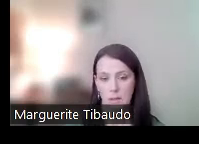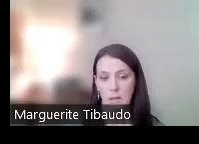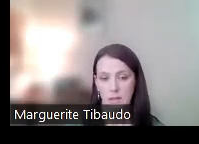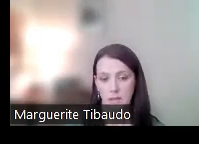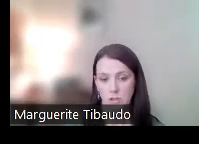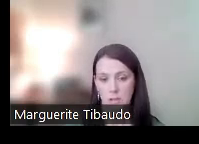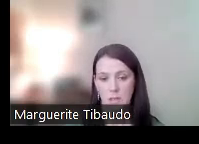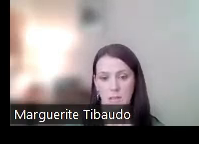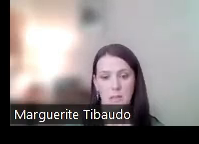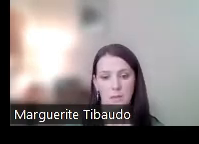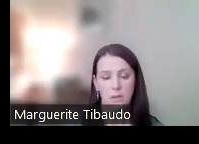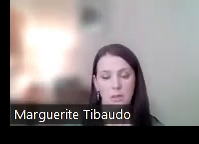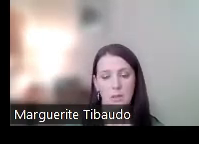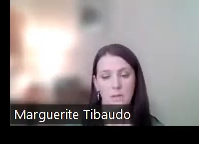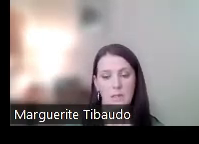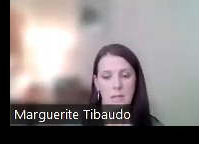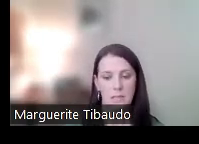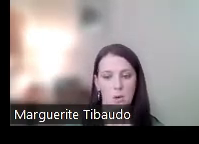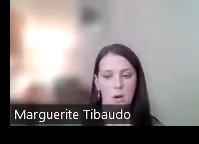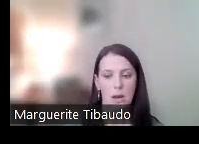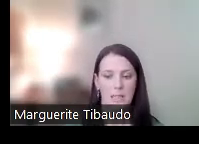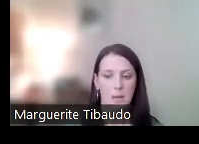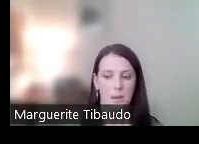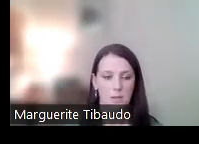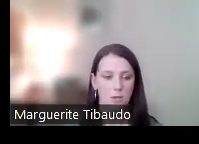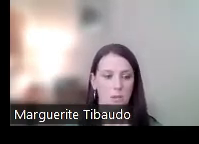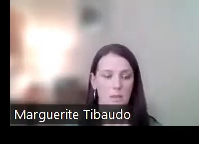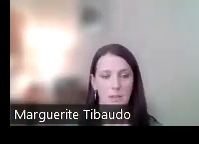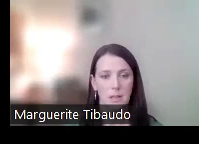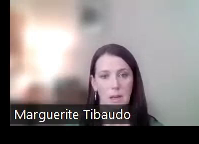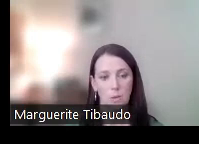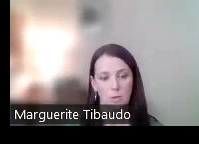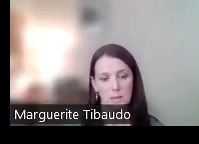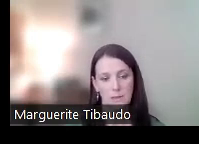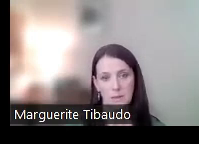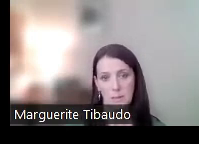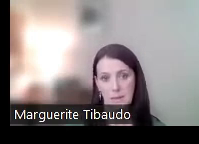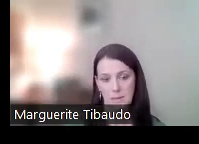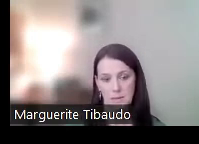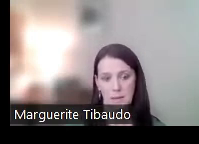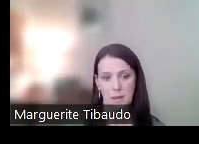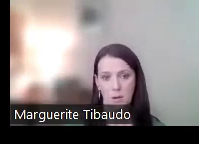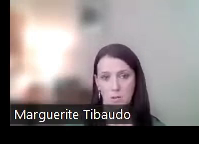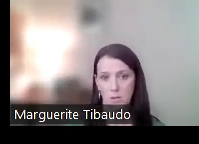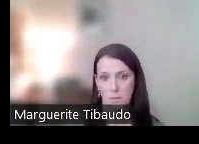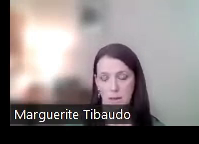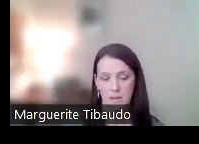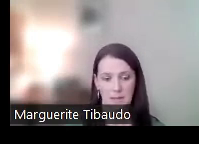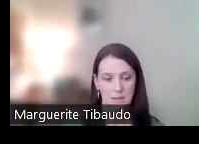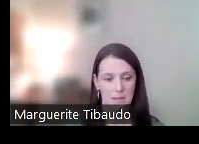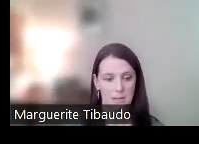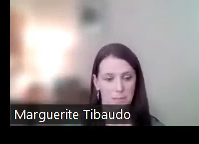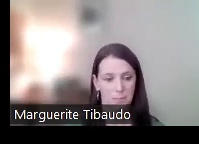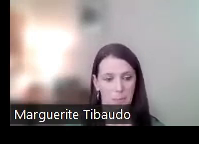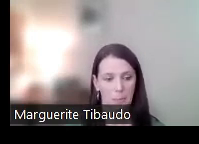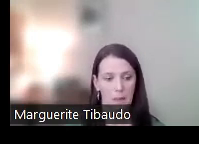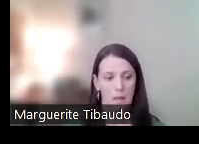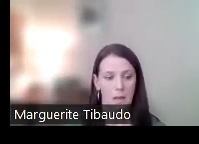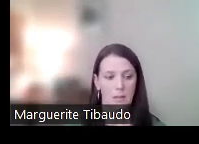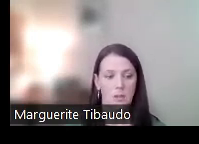visual inattention is the difficulty of detecting or acting upon visual stimuli on one side of space. That can also impact